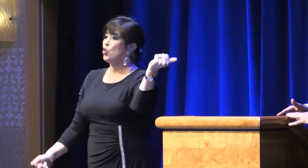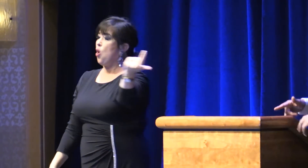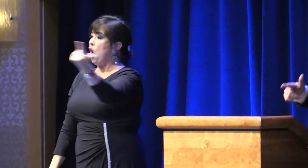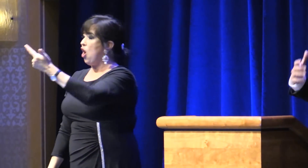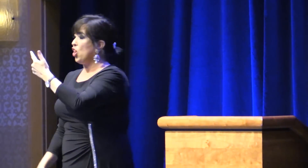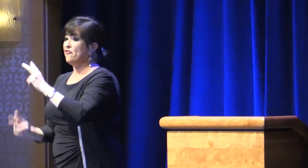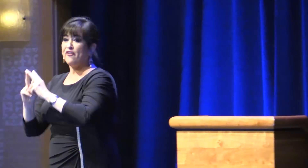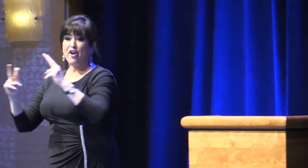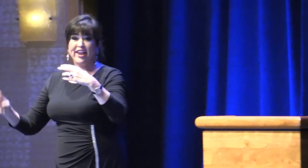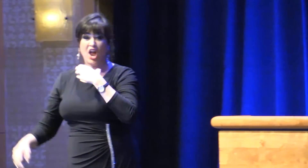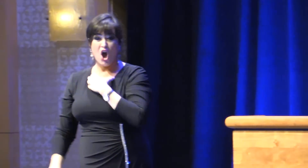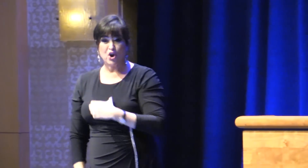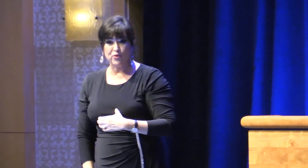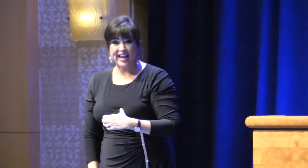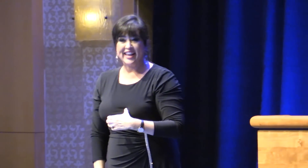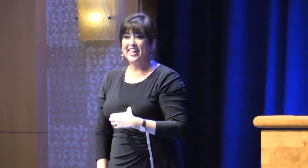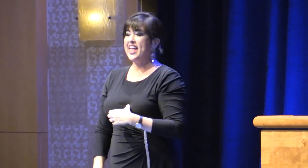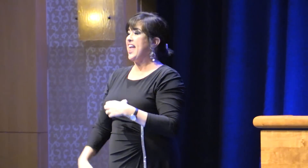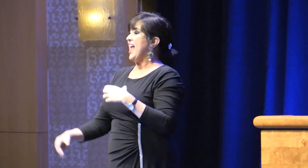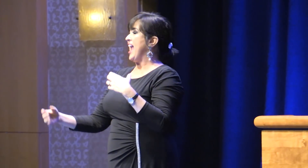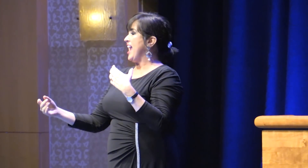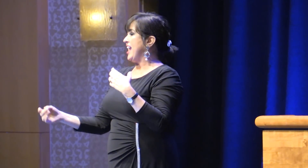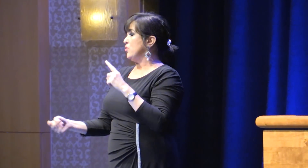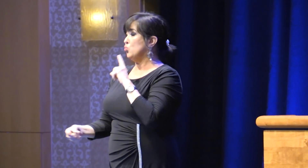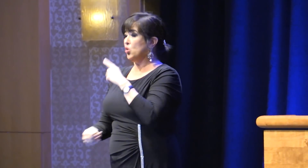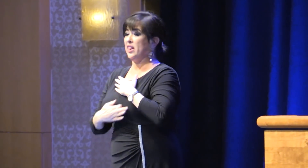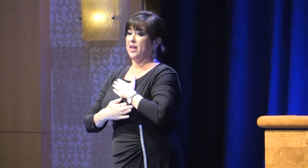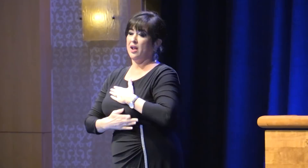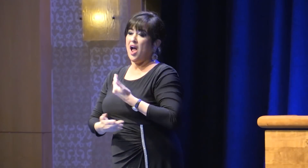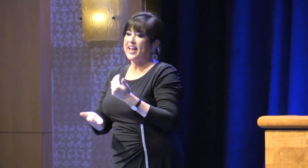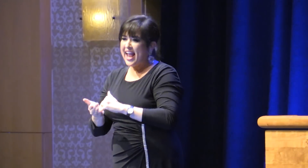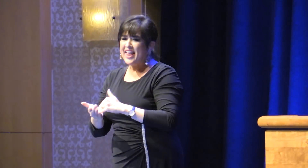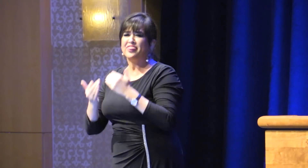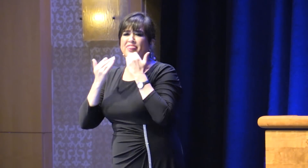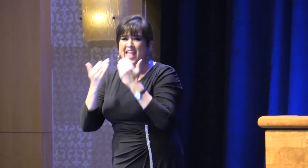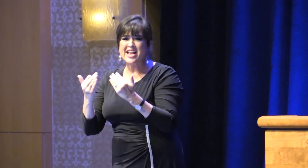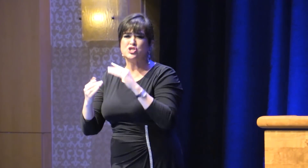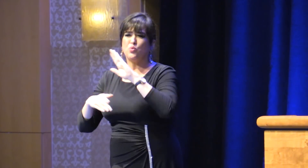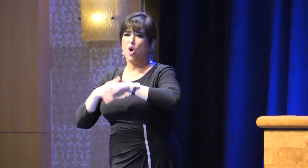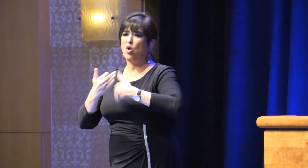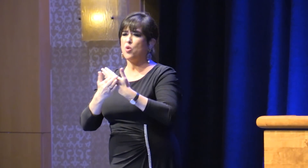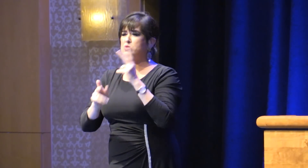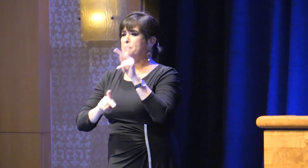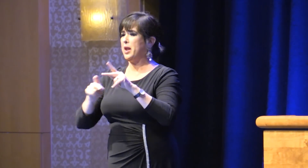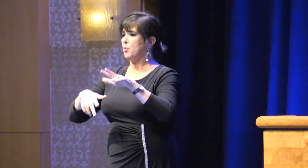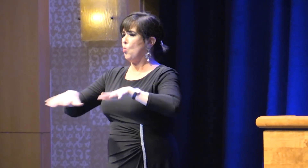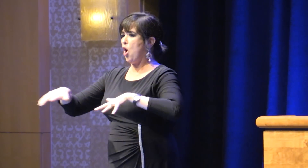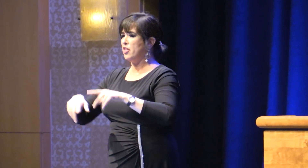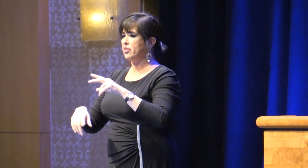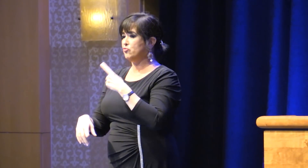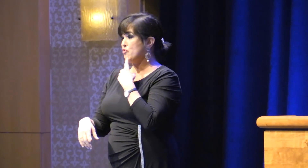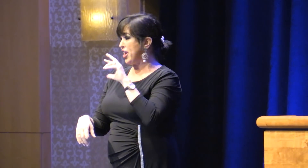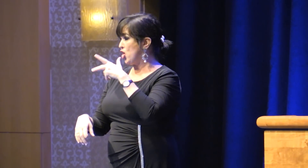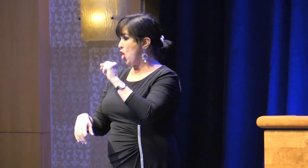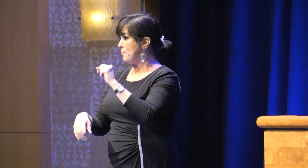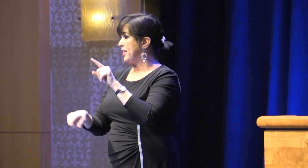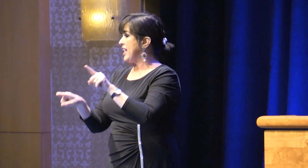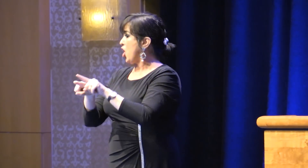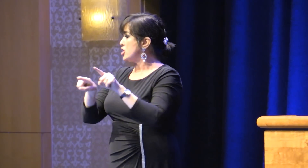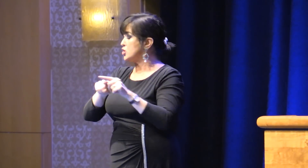All right, now I know everyone is very hungry. I'm sure you're very hungry. Yes, and again, thank you so much to everyone who walked the